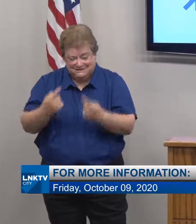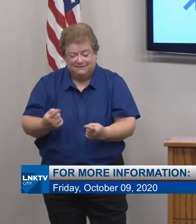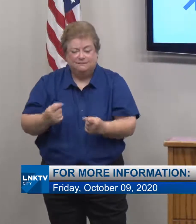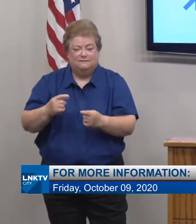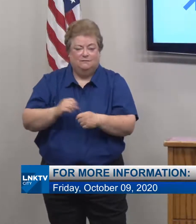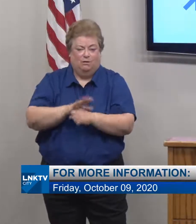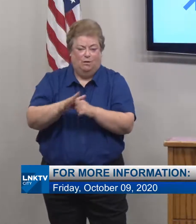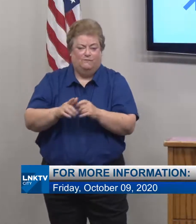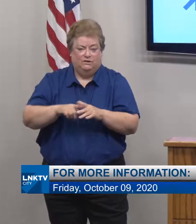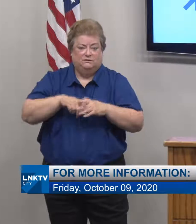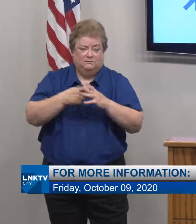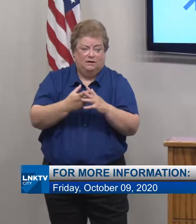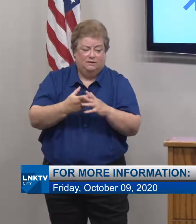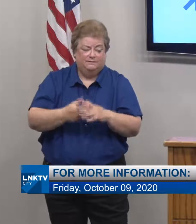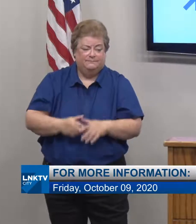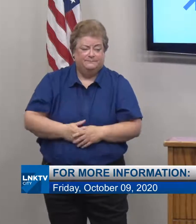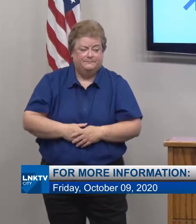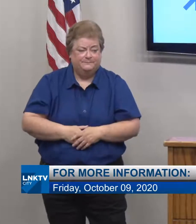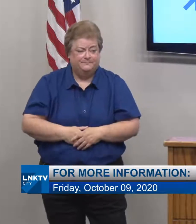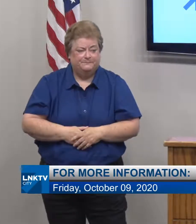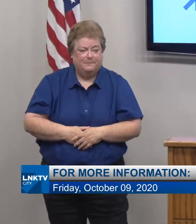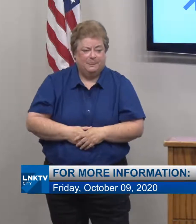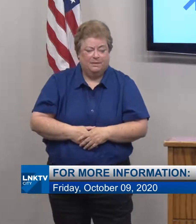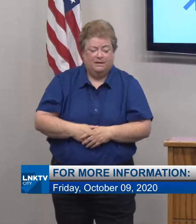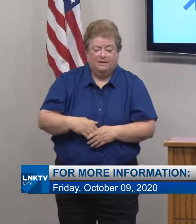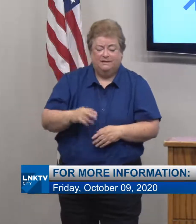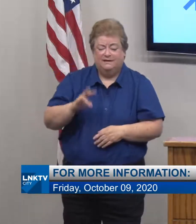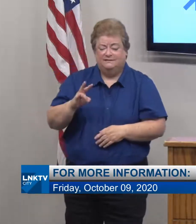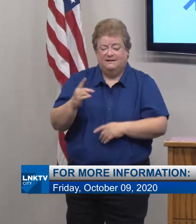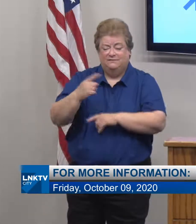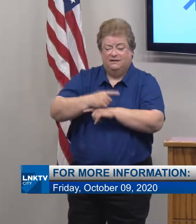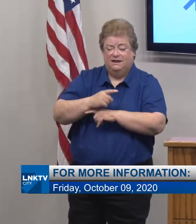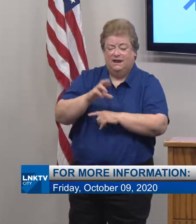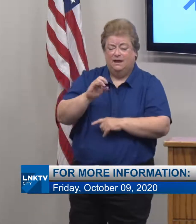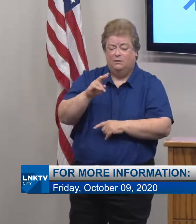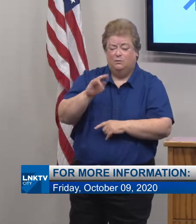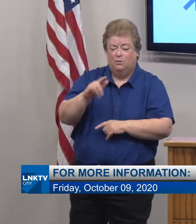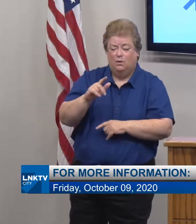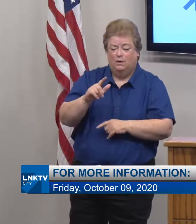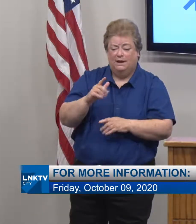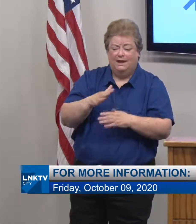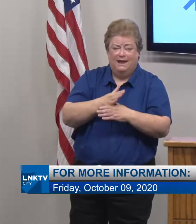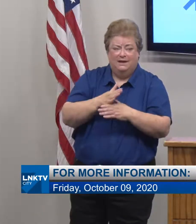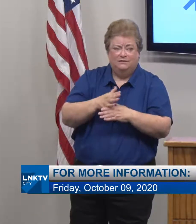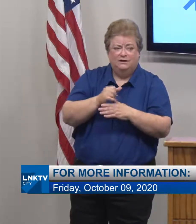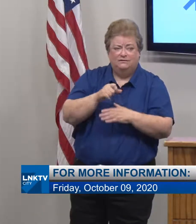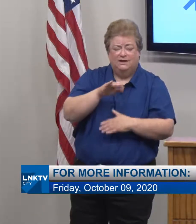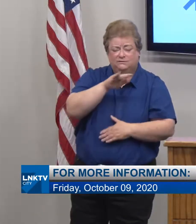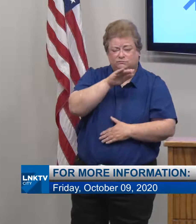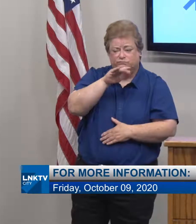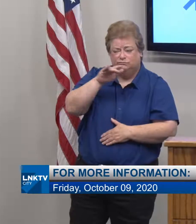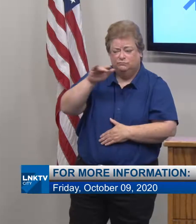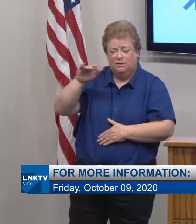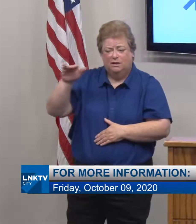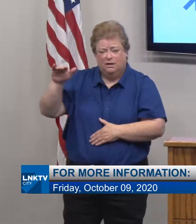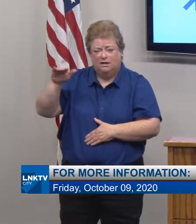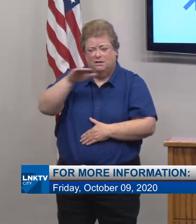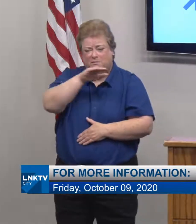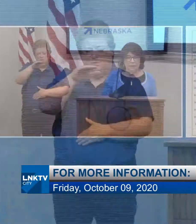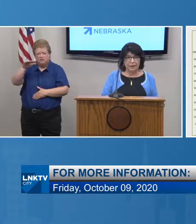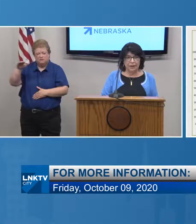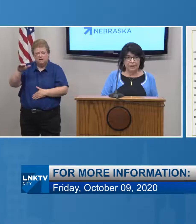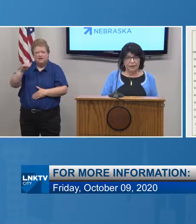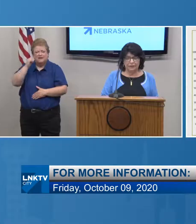pandemic. The 7-day rolling average shows a fairly flat trend line with daily cases averaging